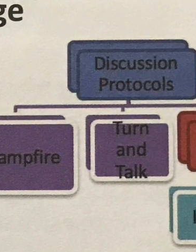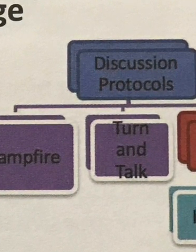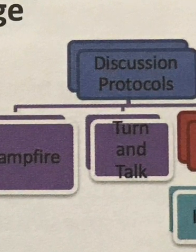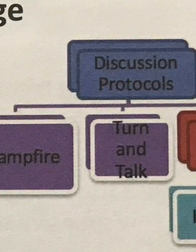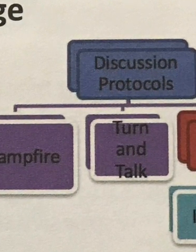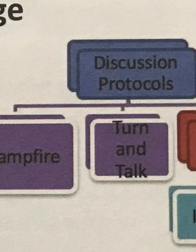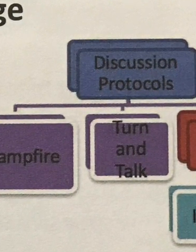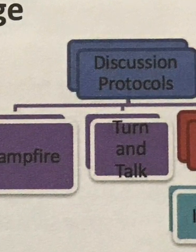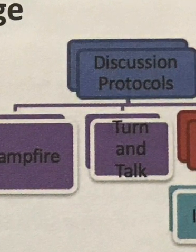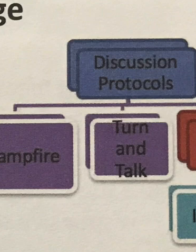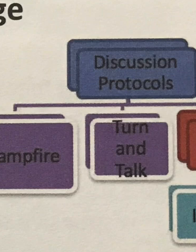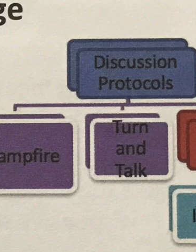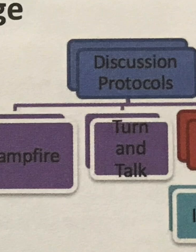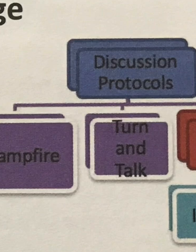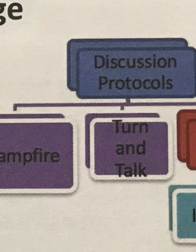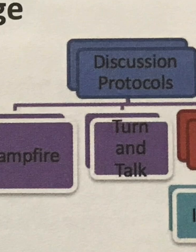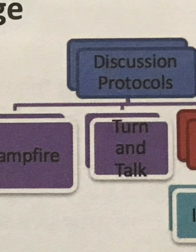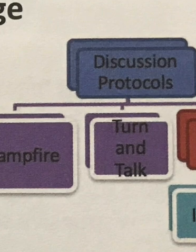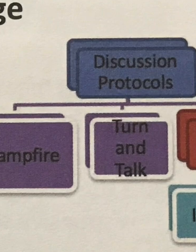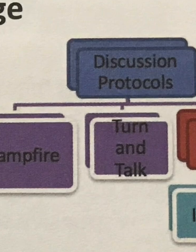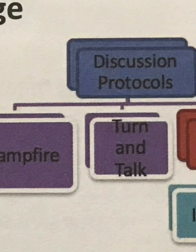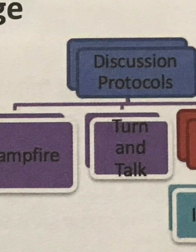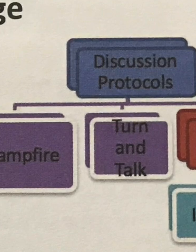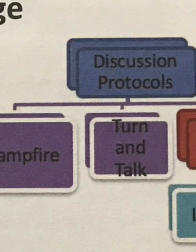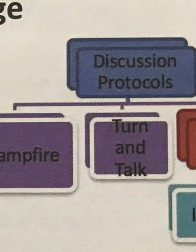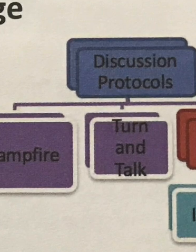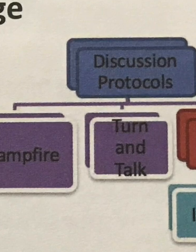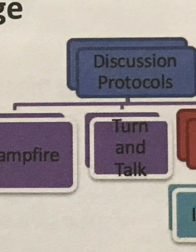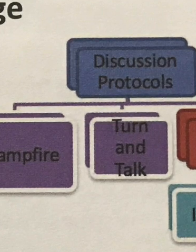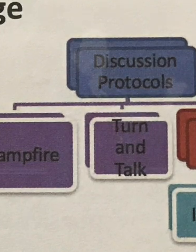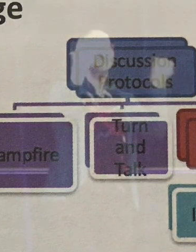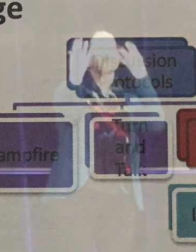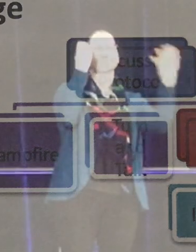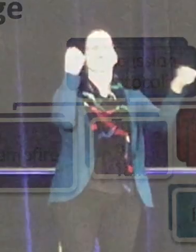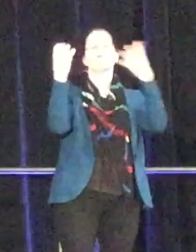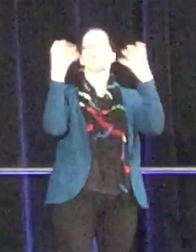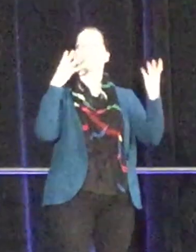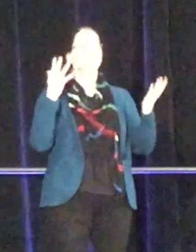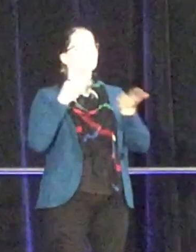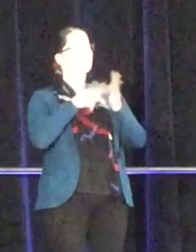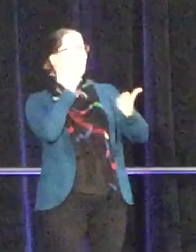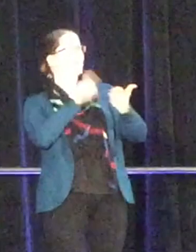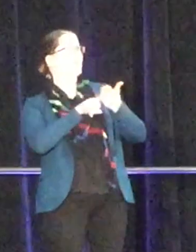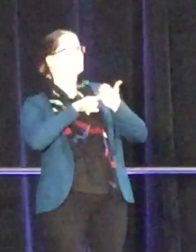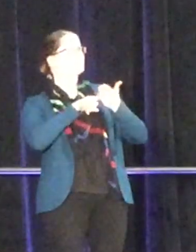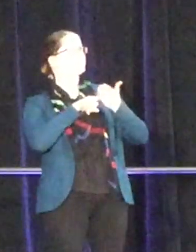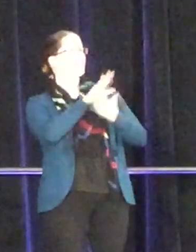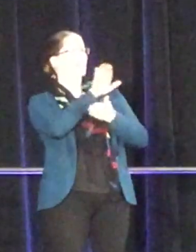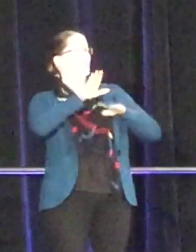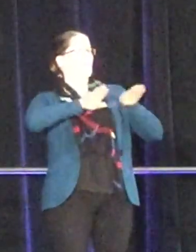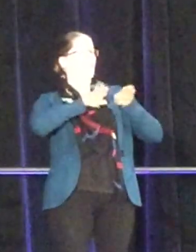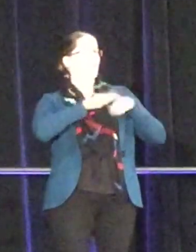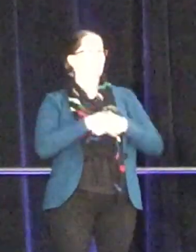affirming spontaneity. Right? Now, some of you, I can see it in your faces. This is your facial expression right